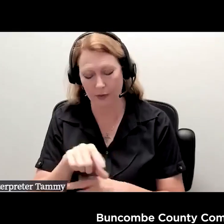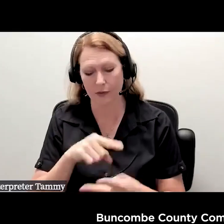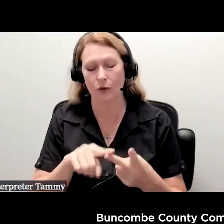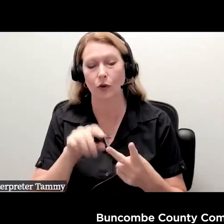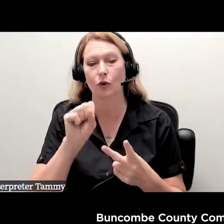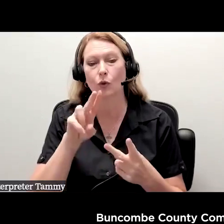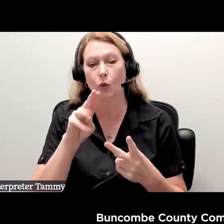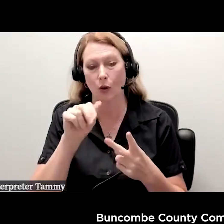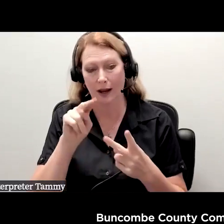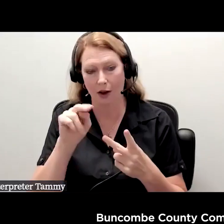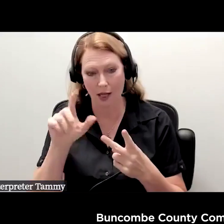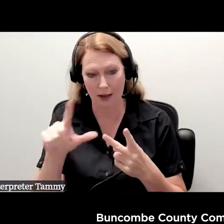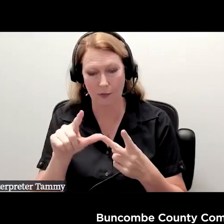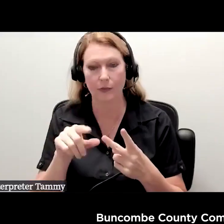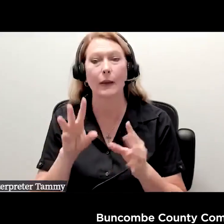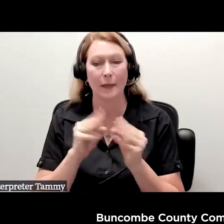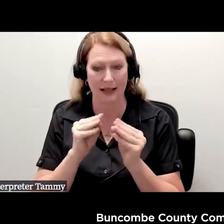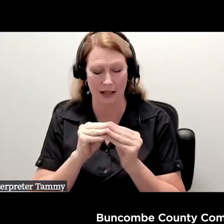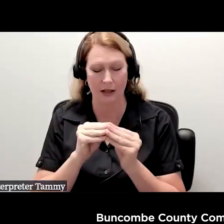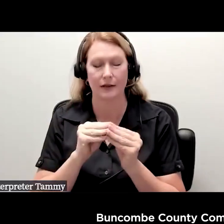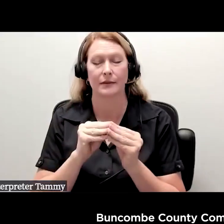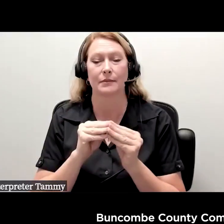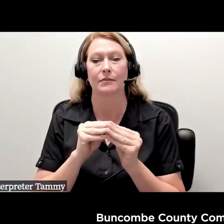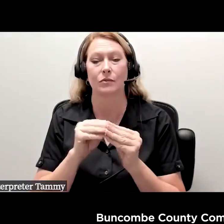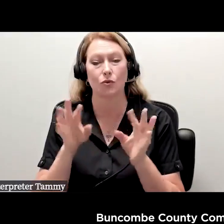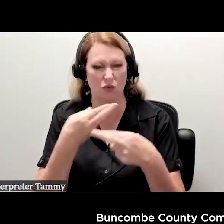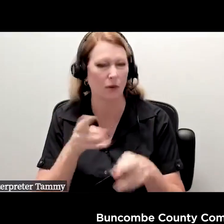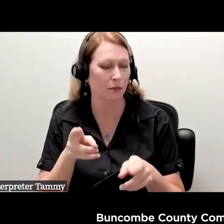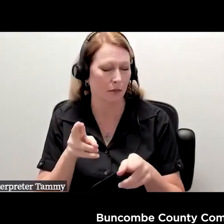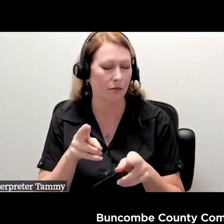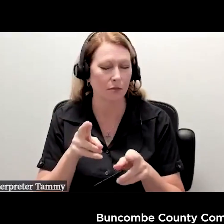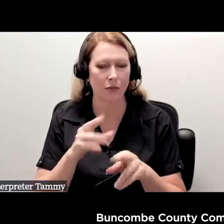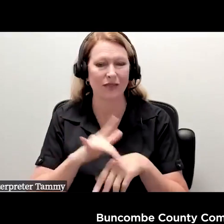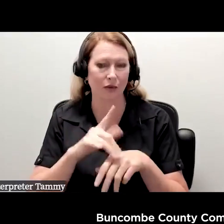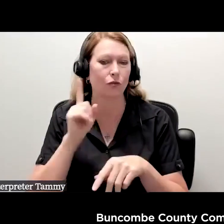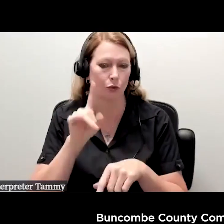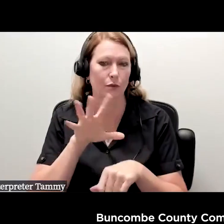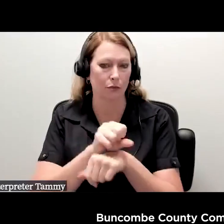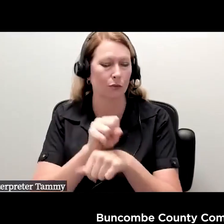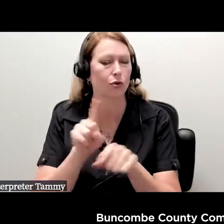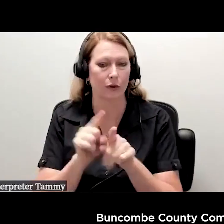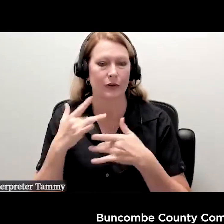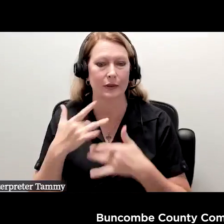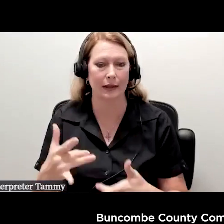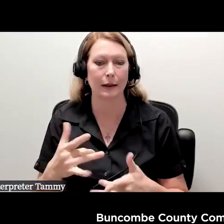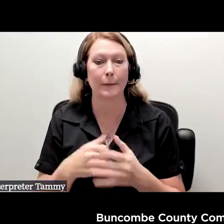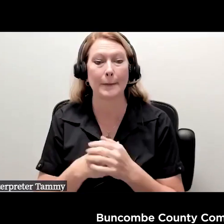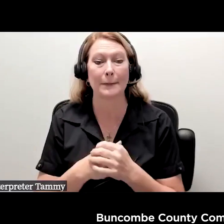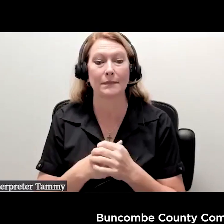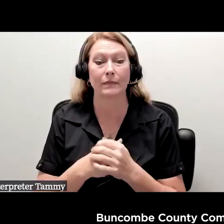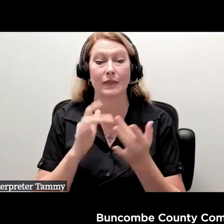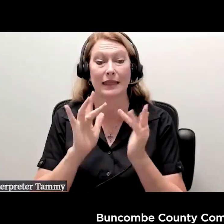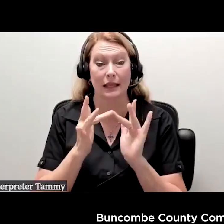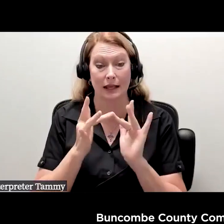Library, meeting rooms are available for community bookings as usual. The new online meeting room reservations platform